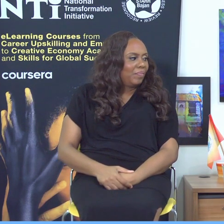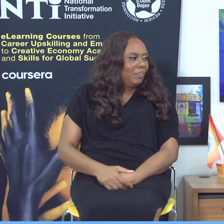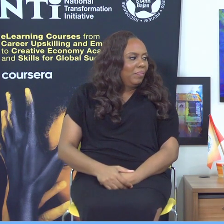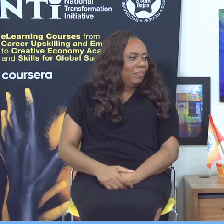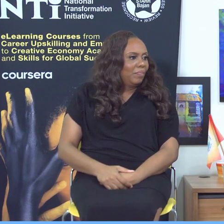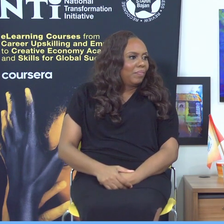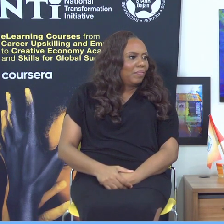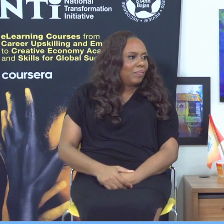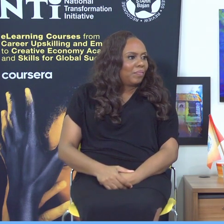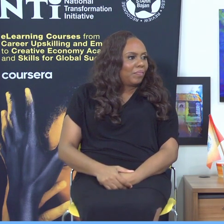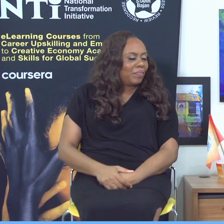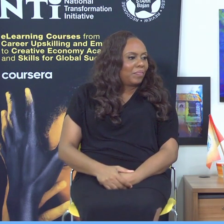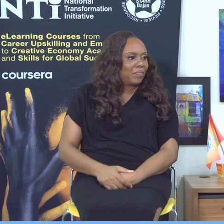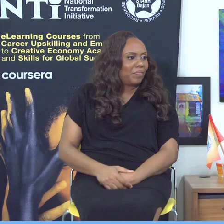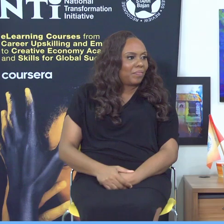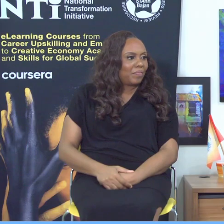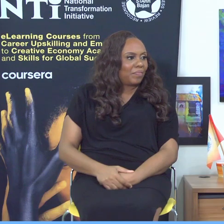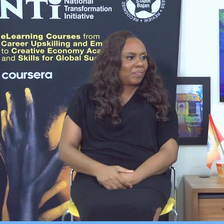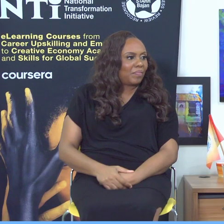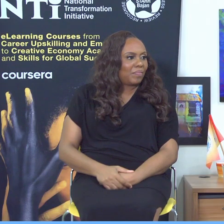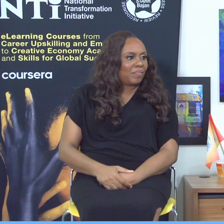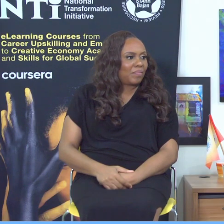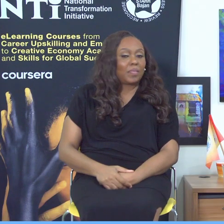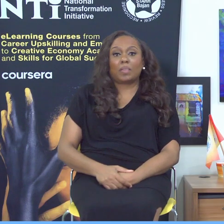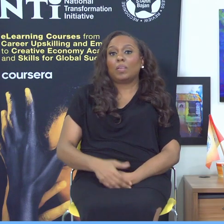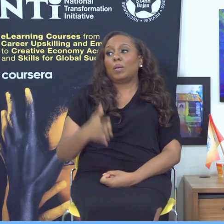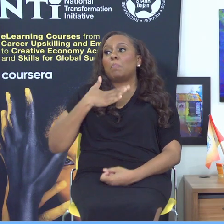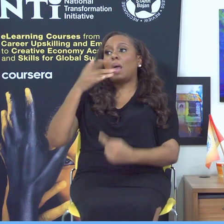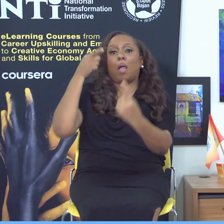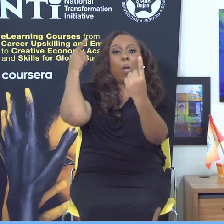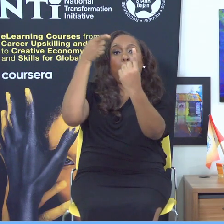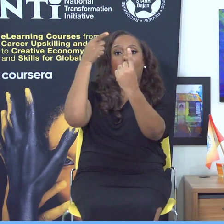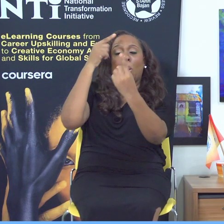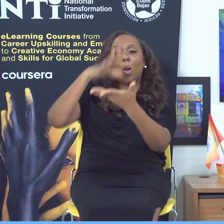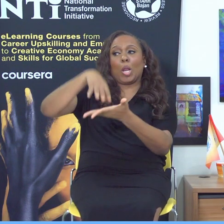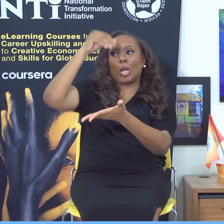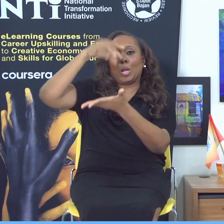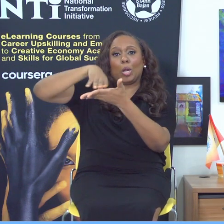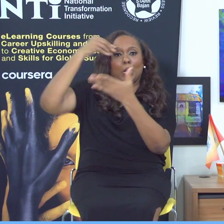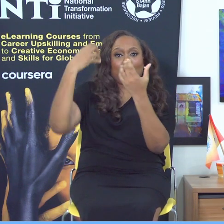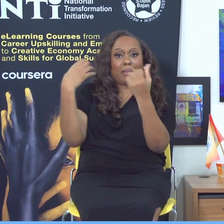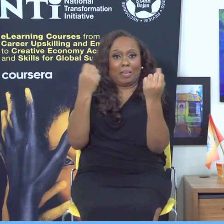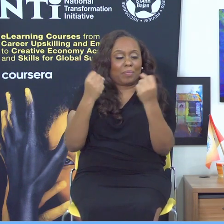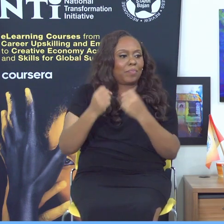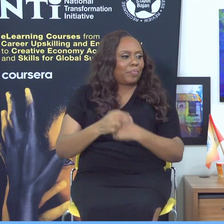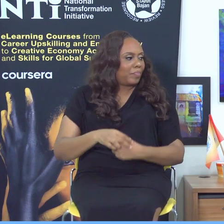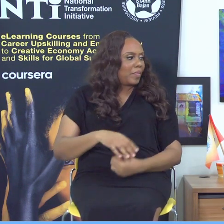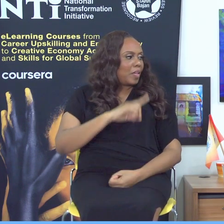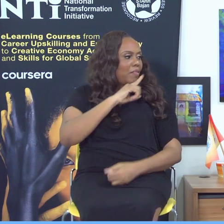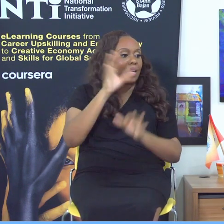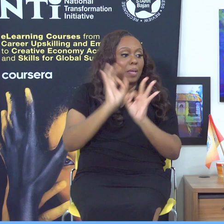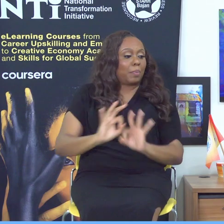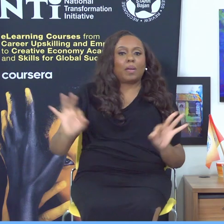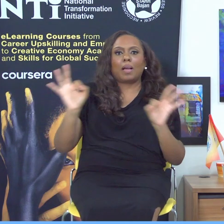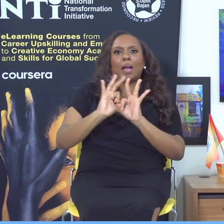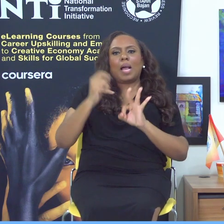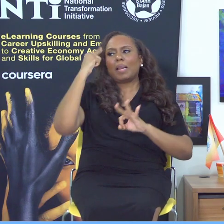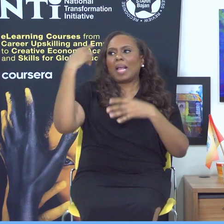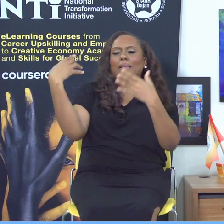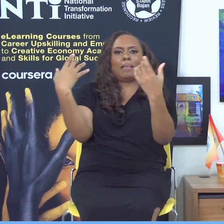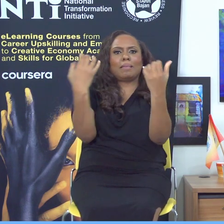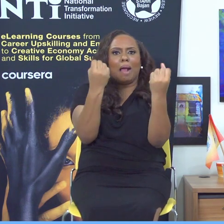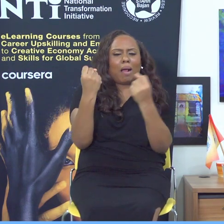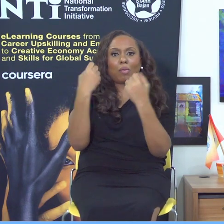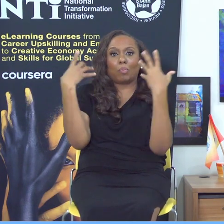Yeah, I would love to learn it, and it's one of my goals to learn sign language. It's useful, Yeah. it's very beautiful, I